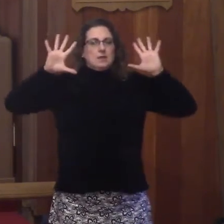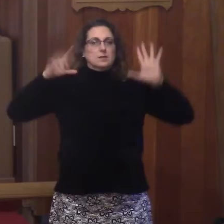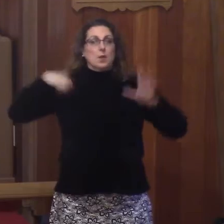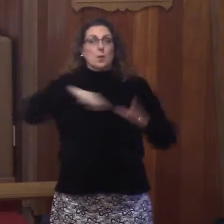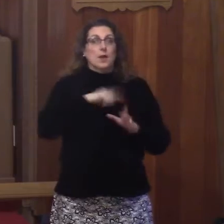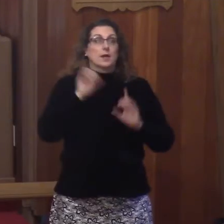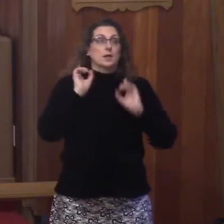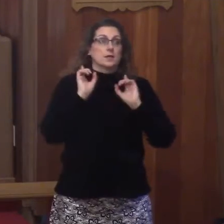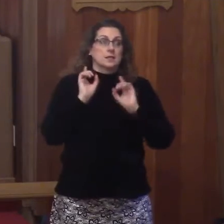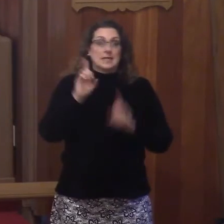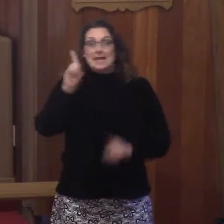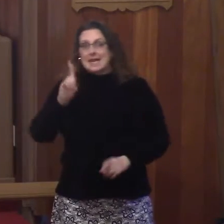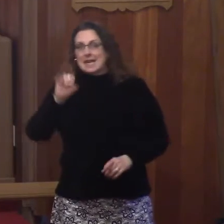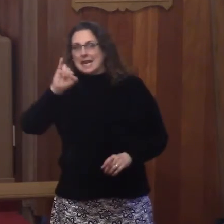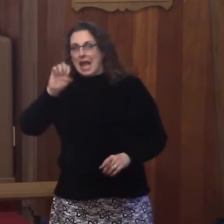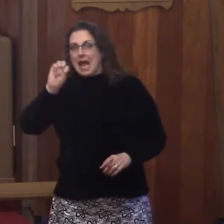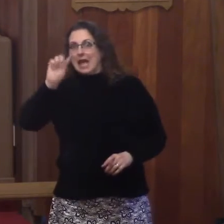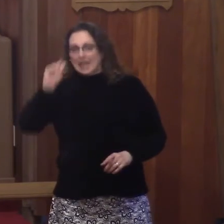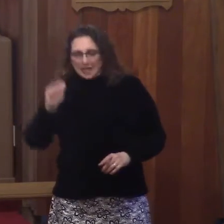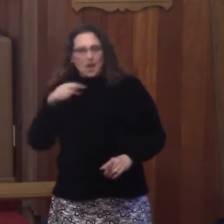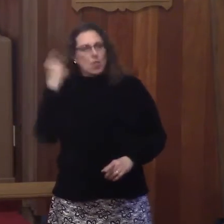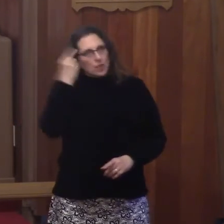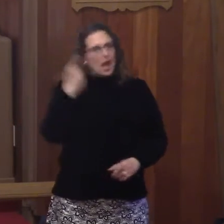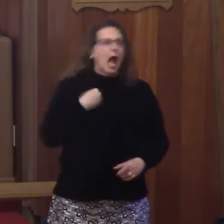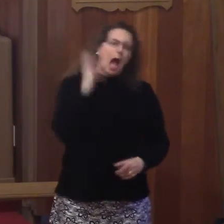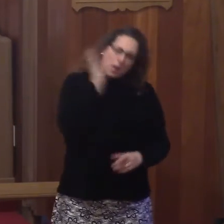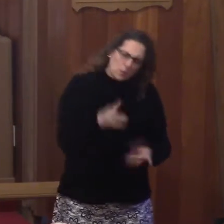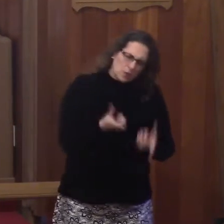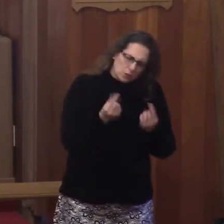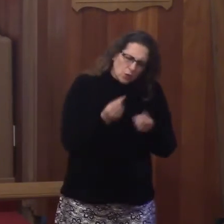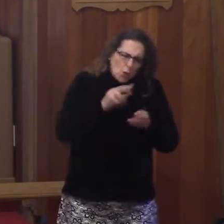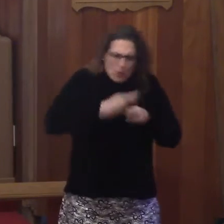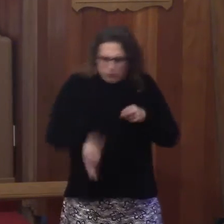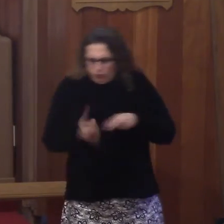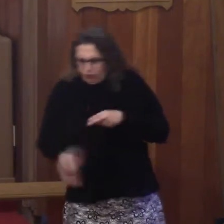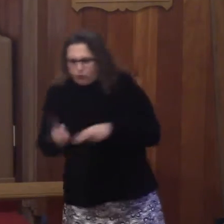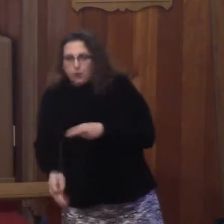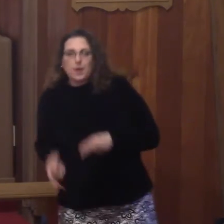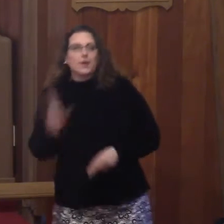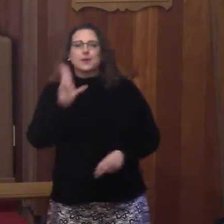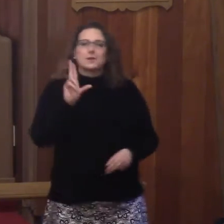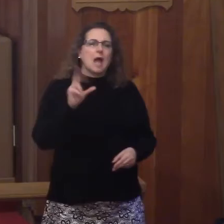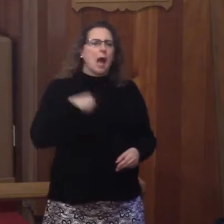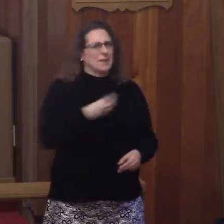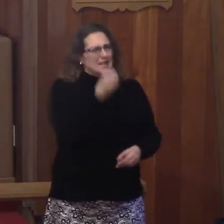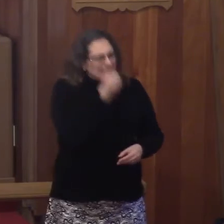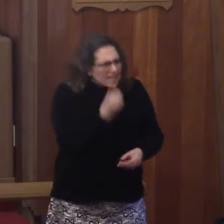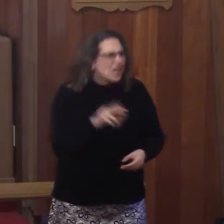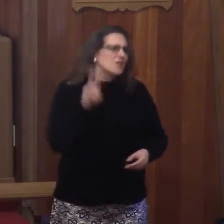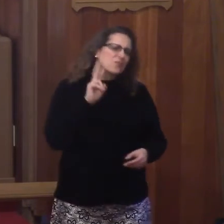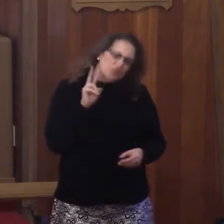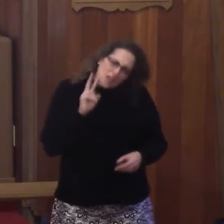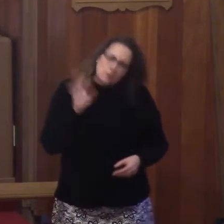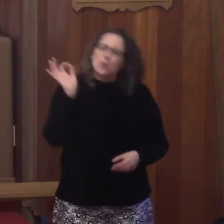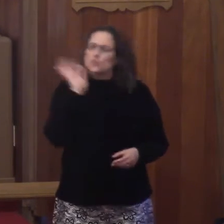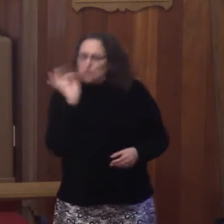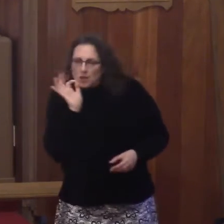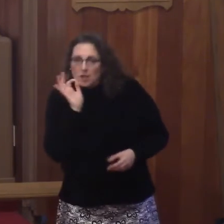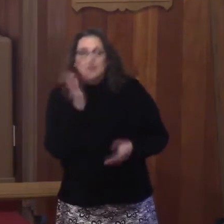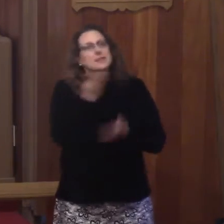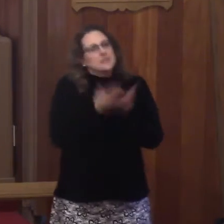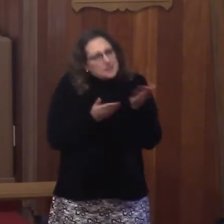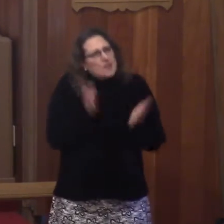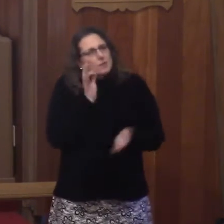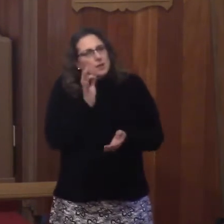We're going to go on a diet. Thinking, I'm going to do this and lose tons of weight. You know, I'm going to eat my greens, I'm going to eat my fruits. Some